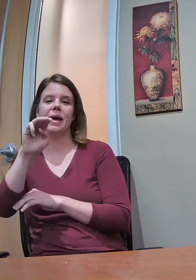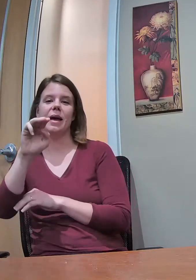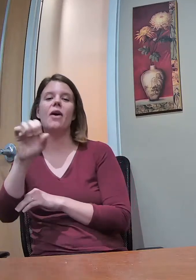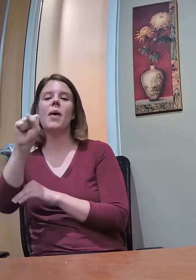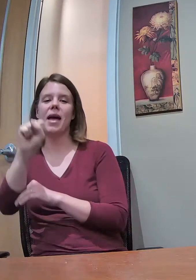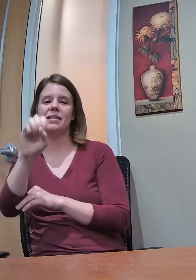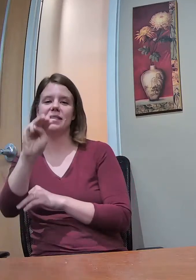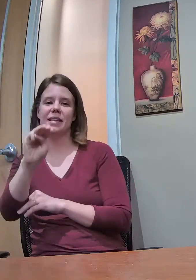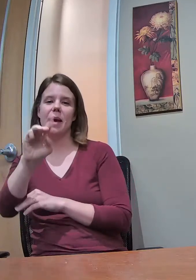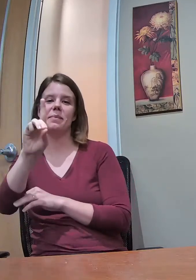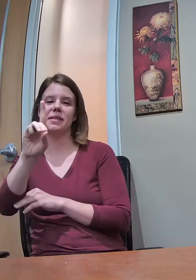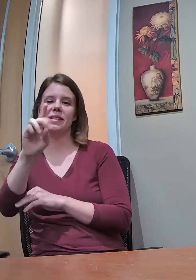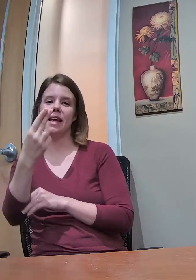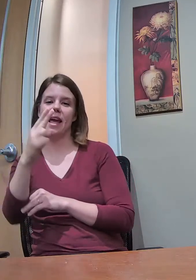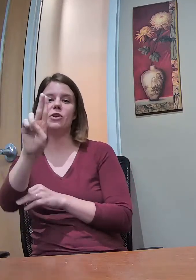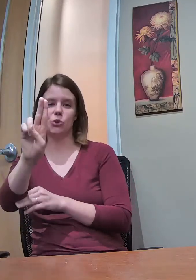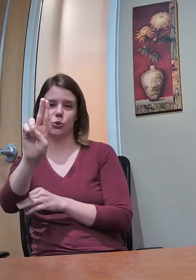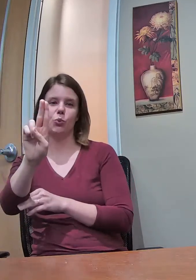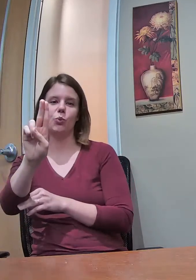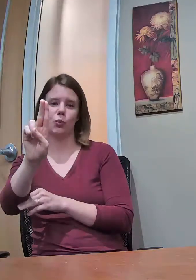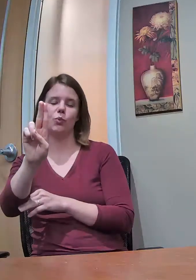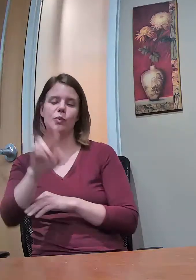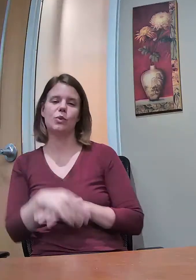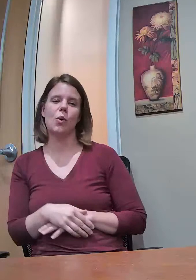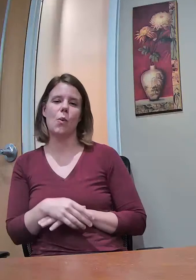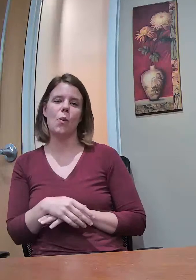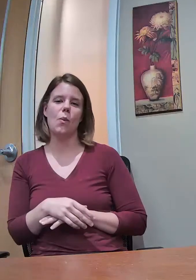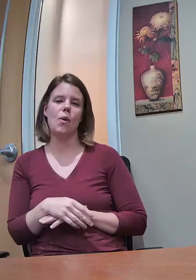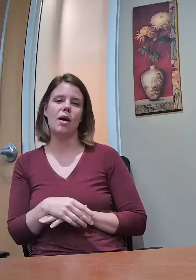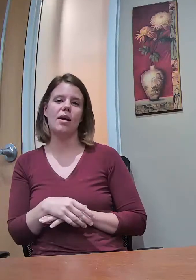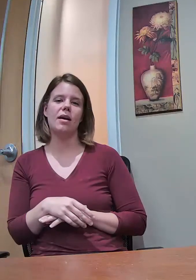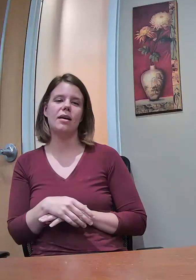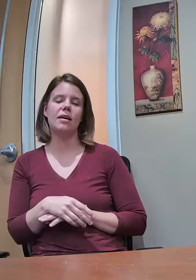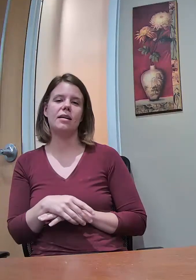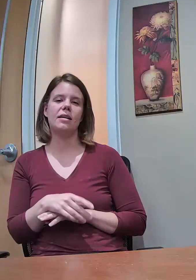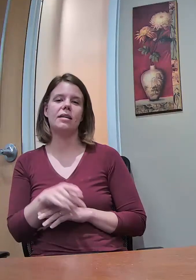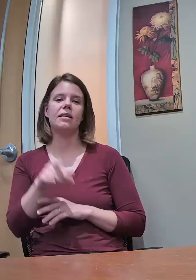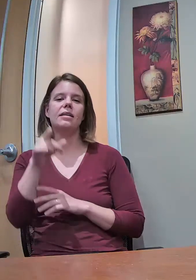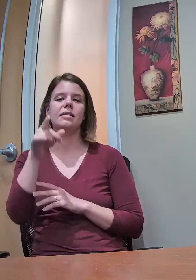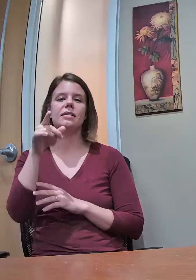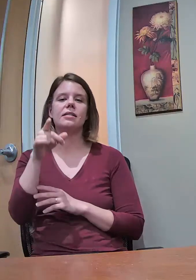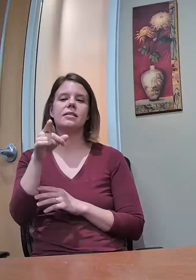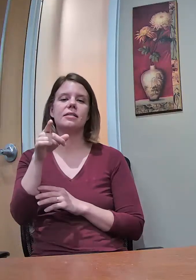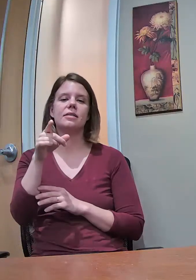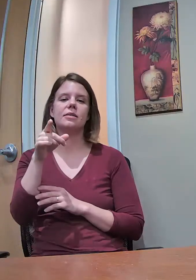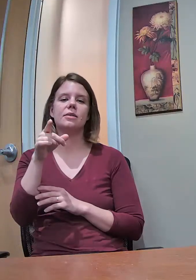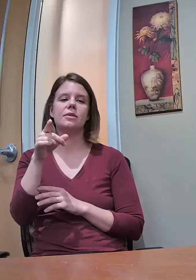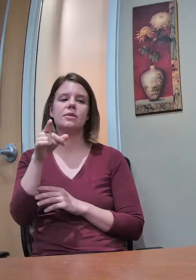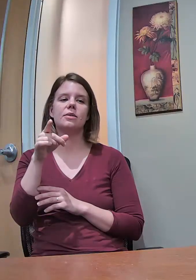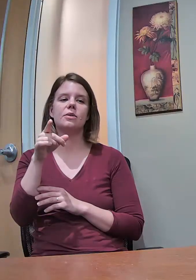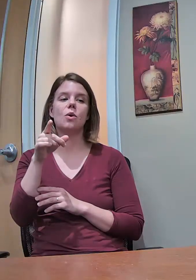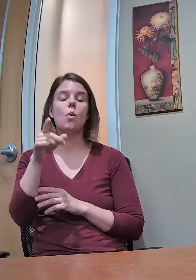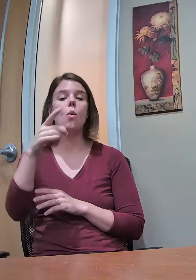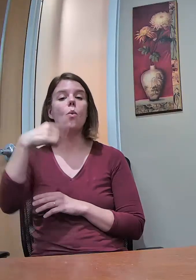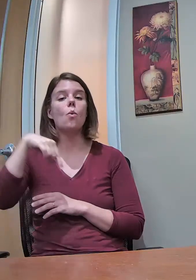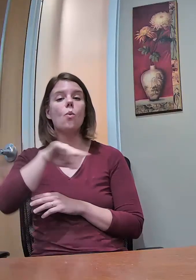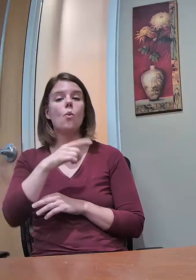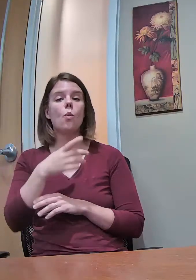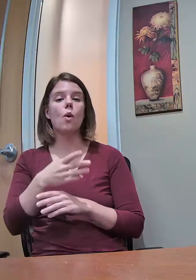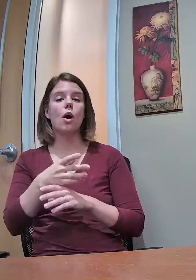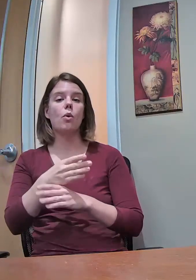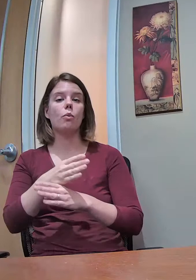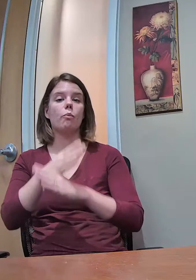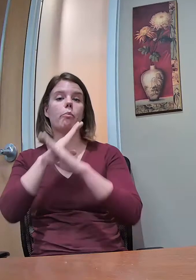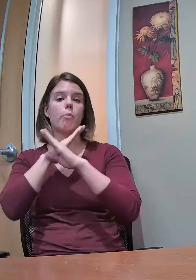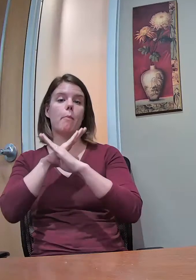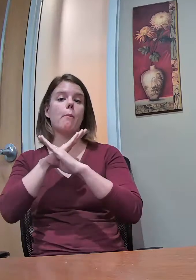District Health Unit, SMDHU. And we will not place unreasonable restrictions